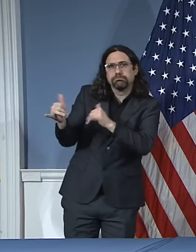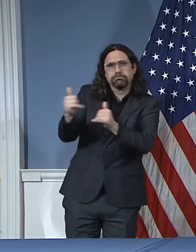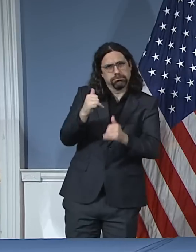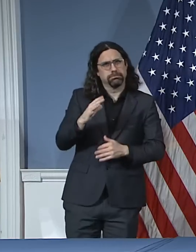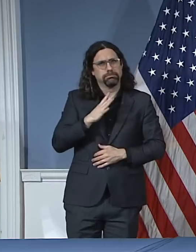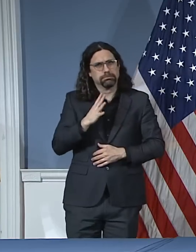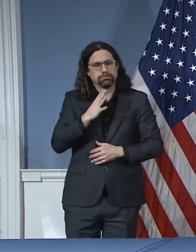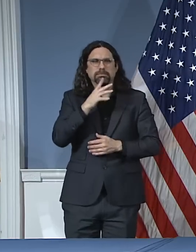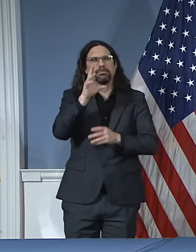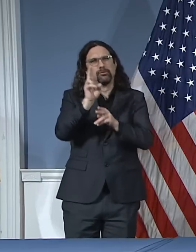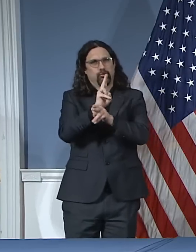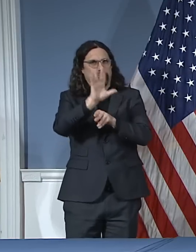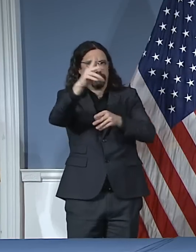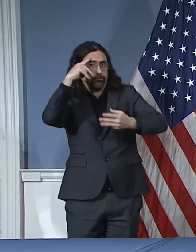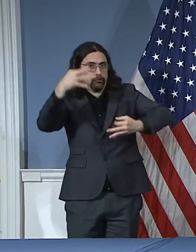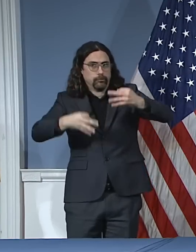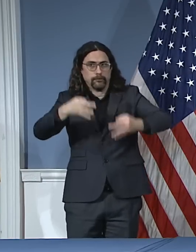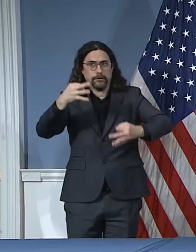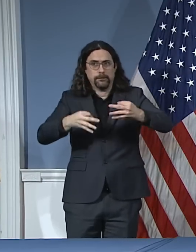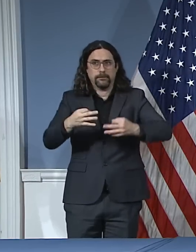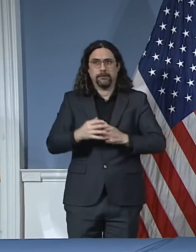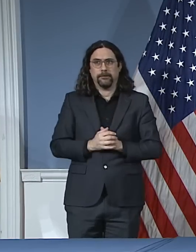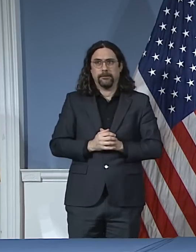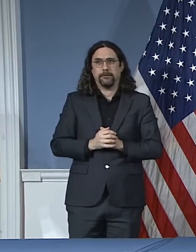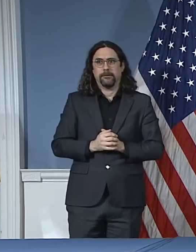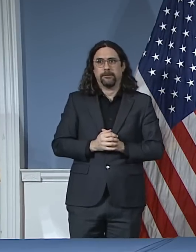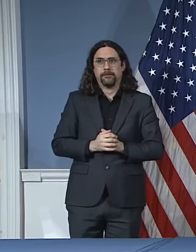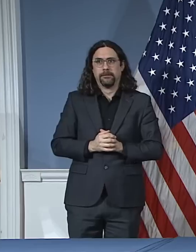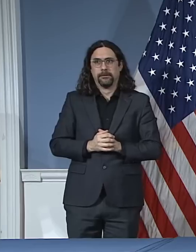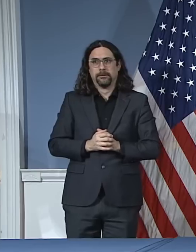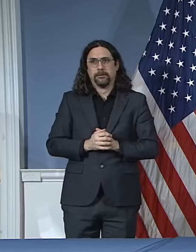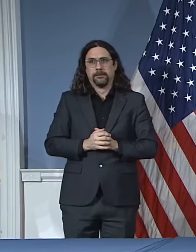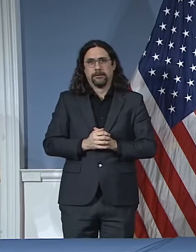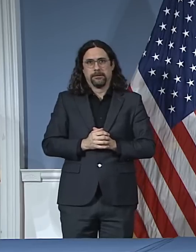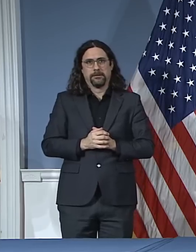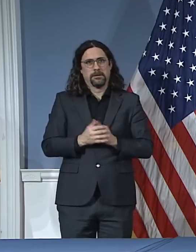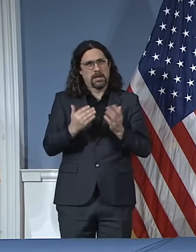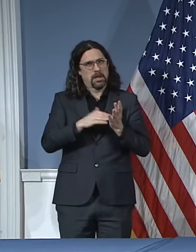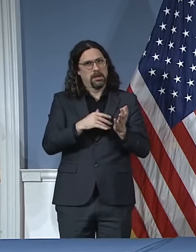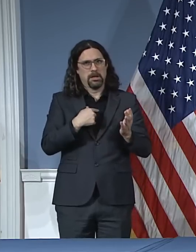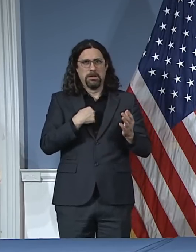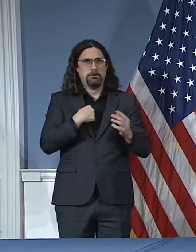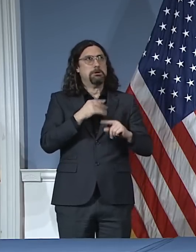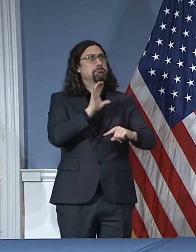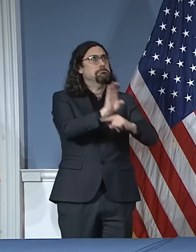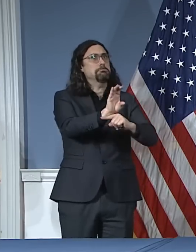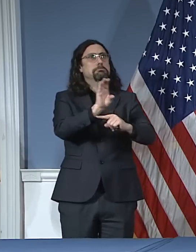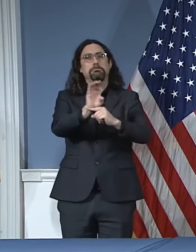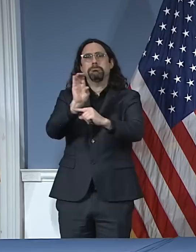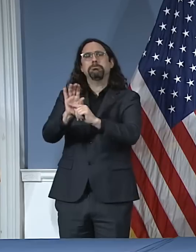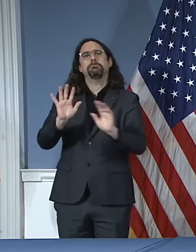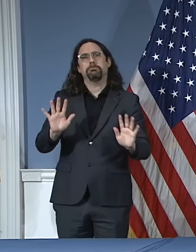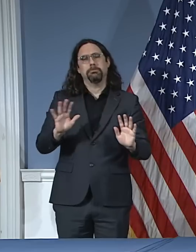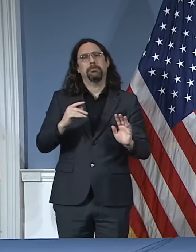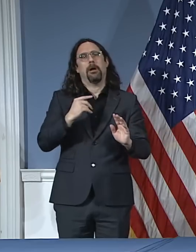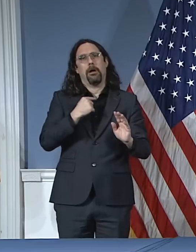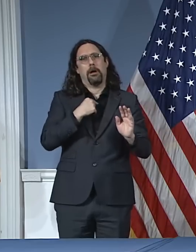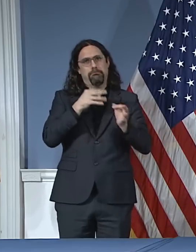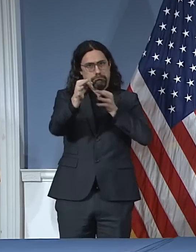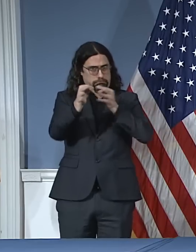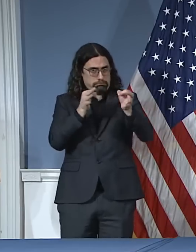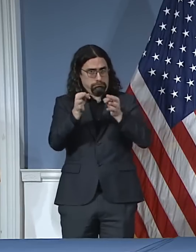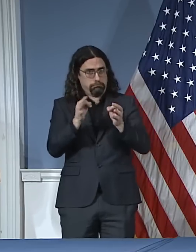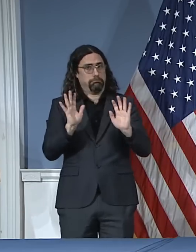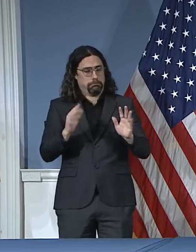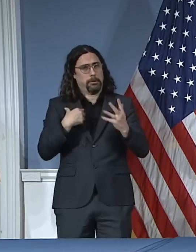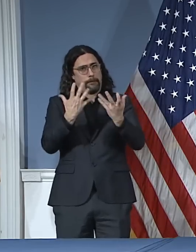have to make their own choices for this next week as to what they feel is appropriate. I'm trying to give you real, honest warnings. We'll put up